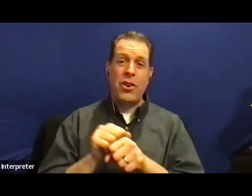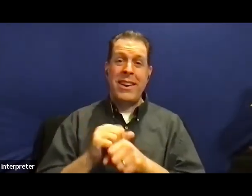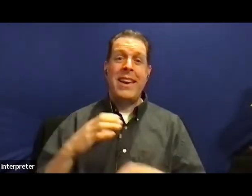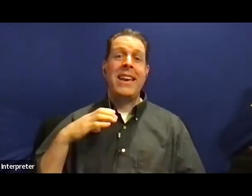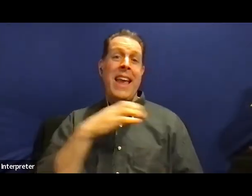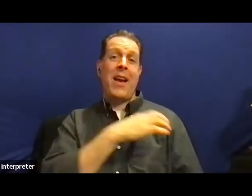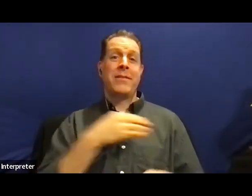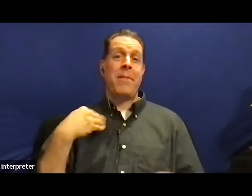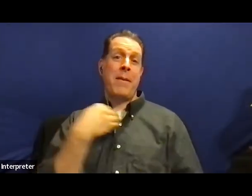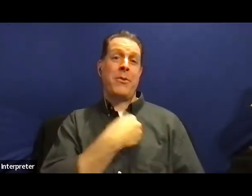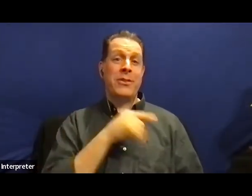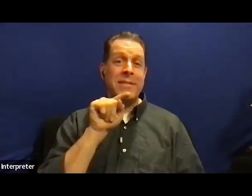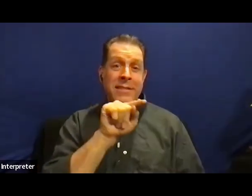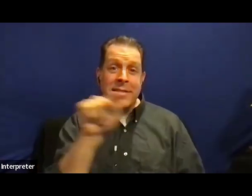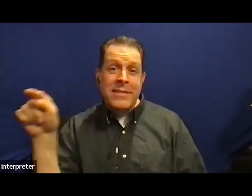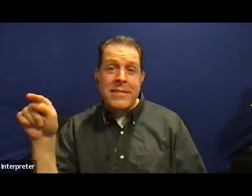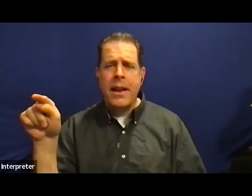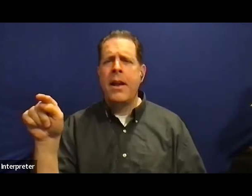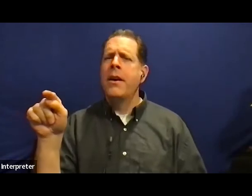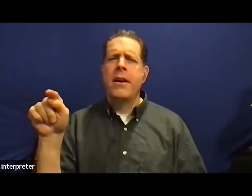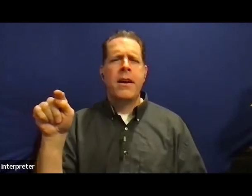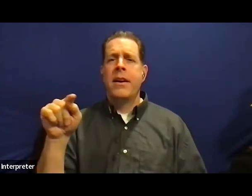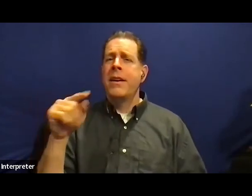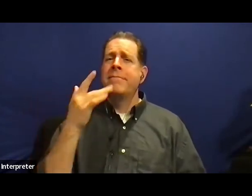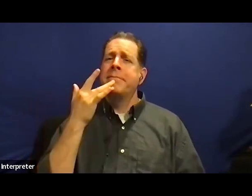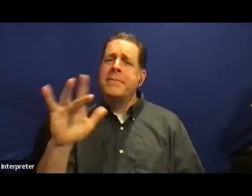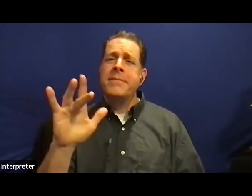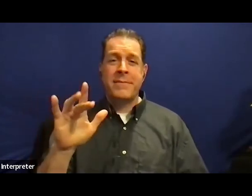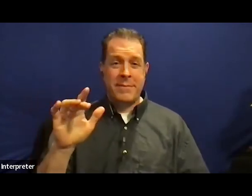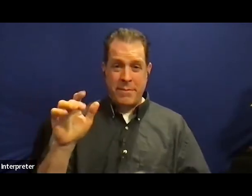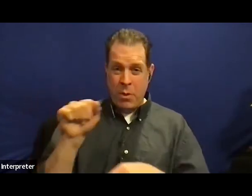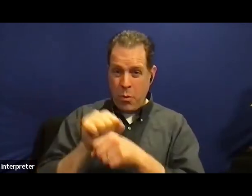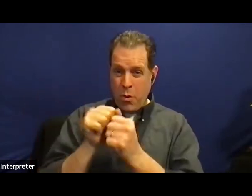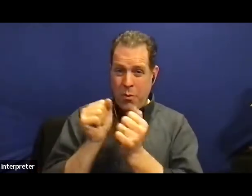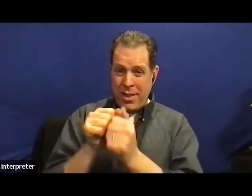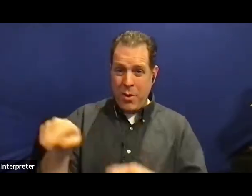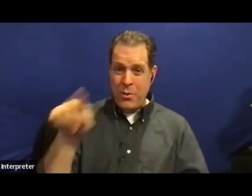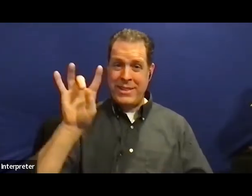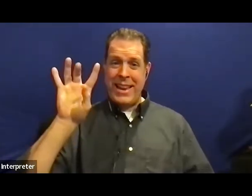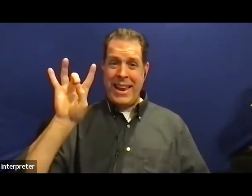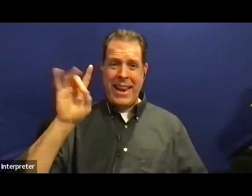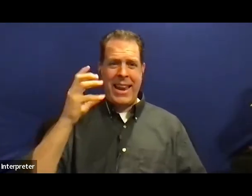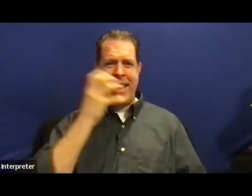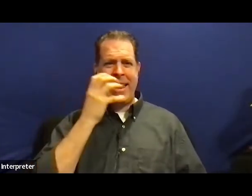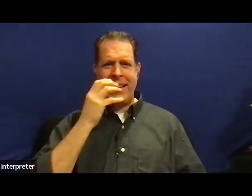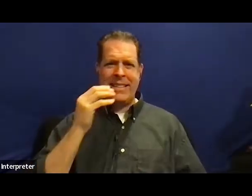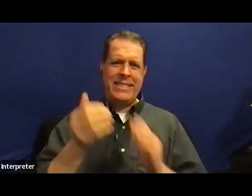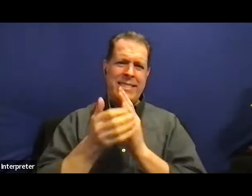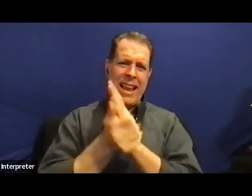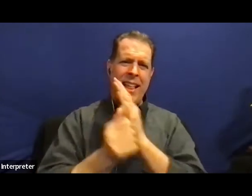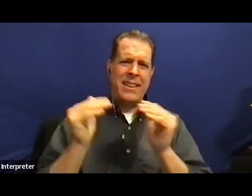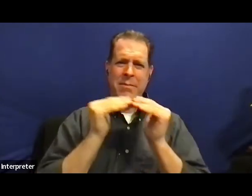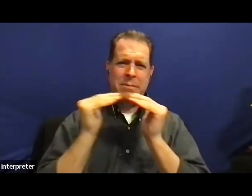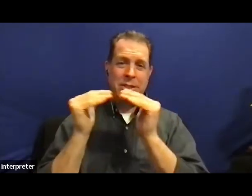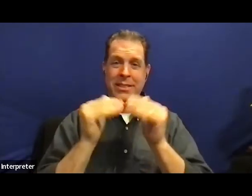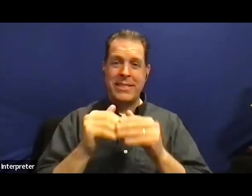members. I feel exceptionally fortunate to serve alongside these 8 talented peers. Recently